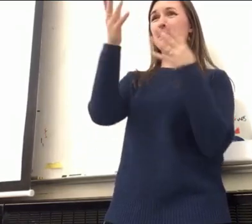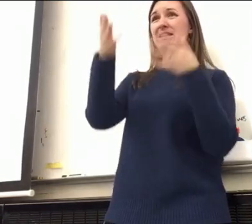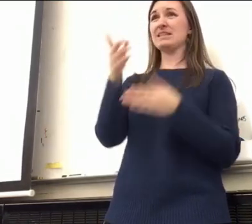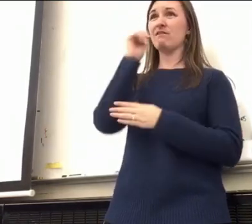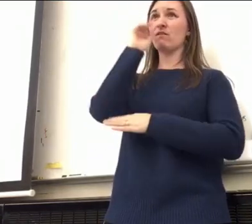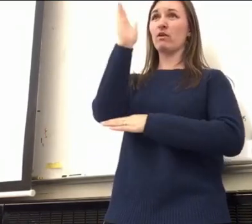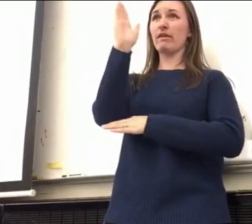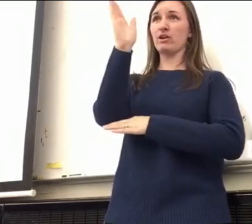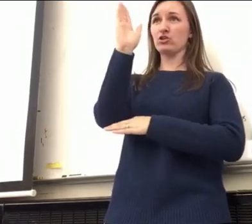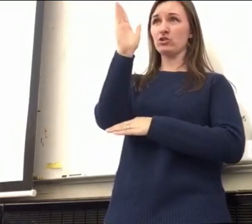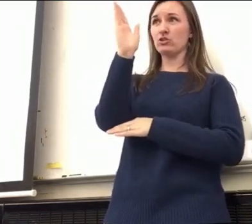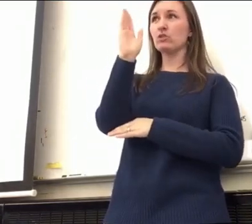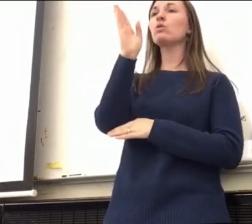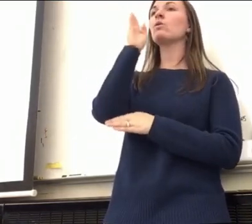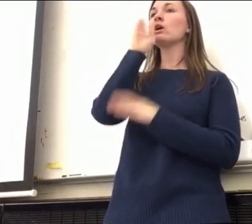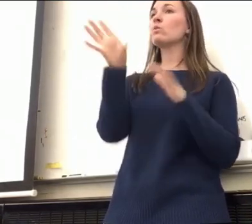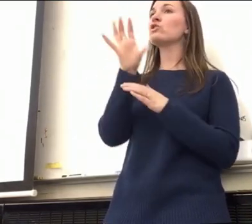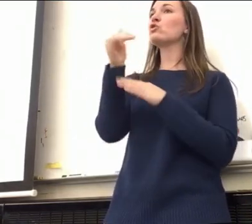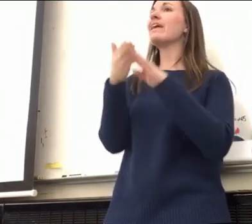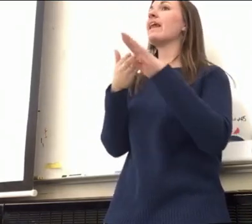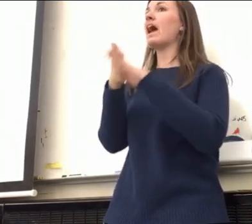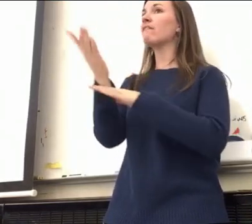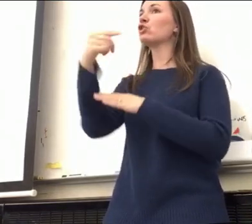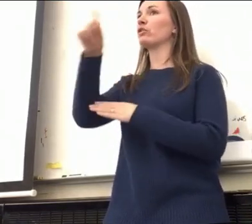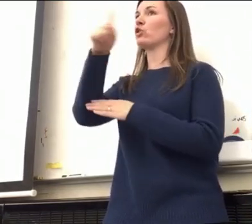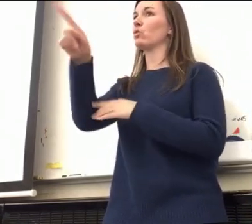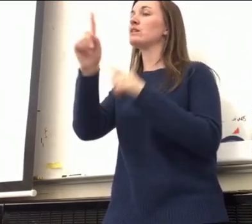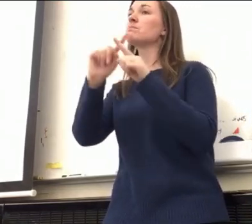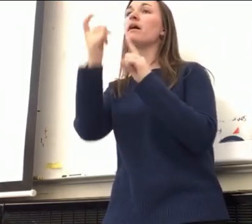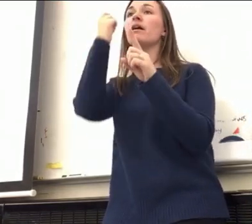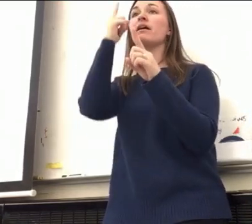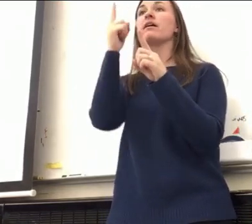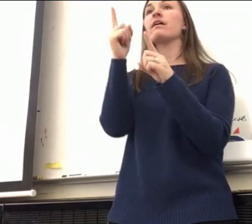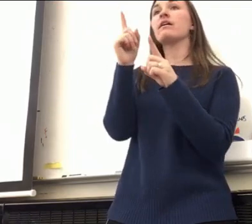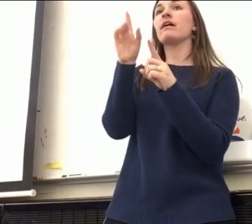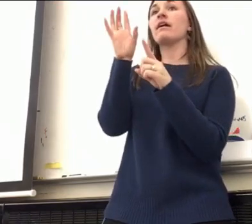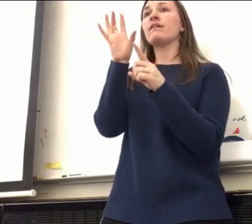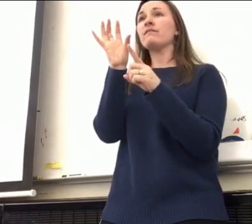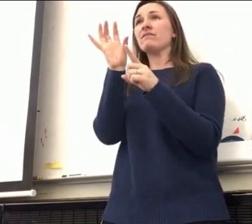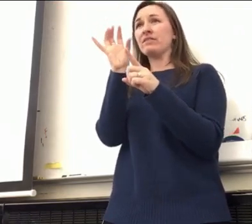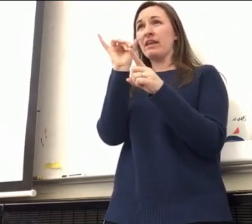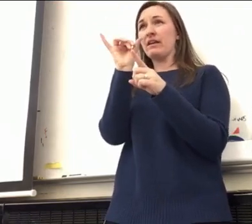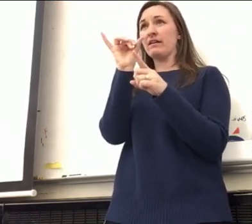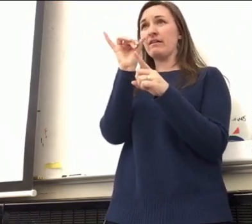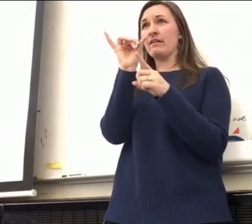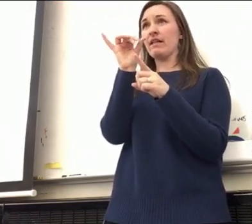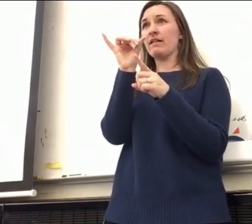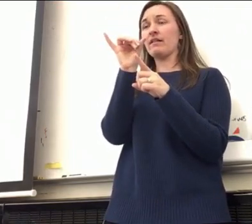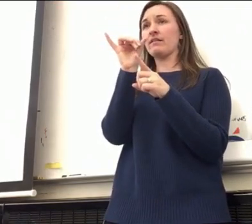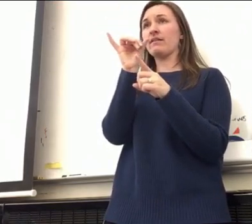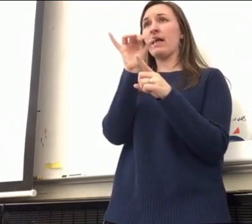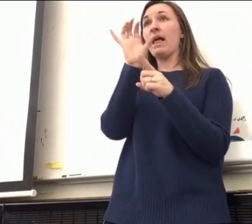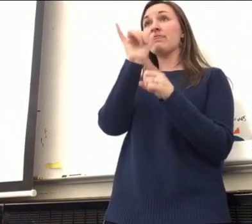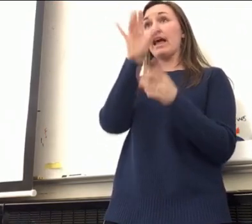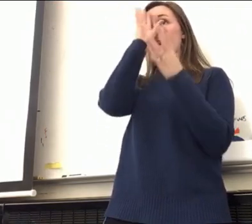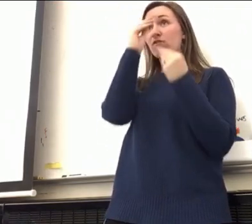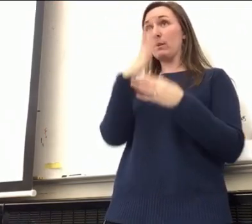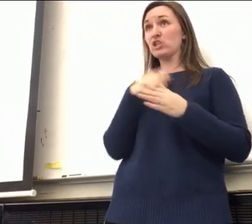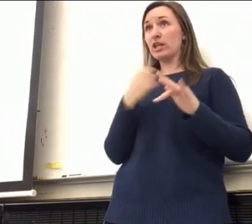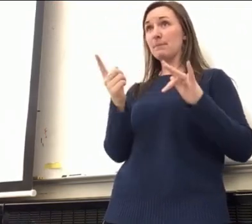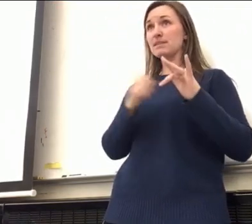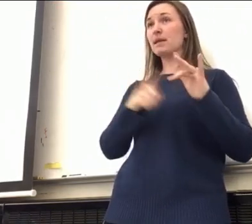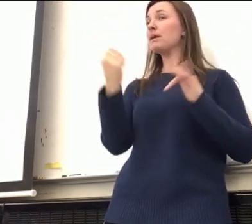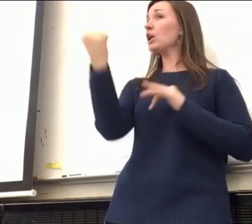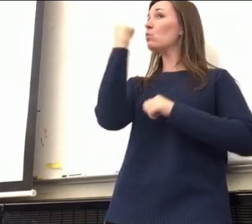of lecture. We'll do that after the quiz, but it will not be on the quiz. Okay? So, we have